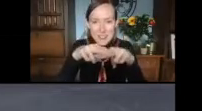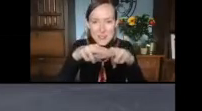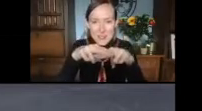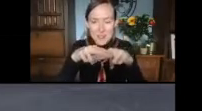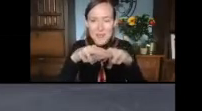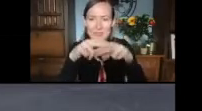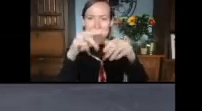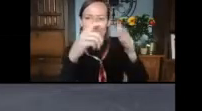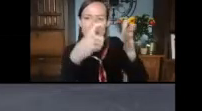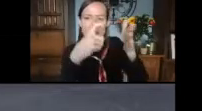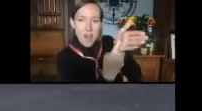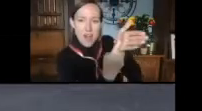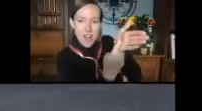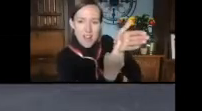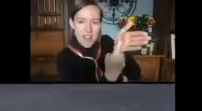F